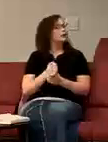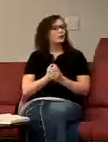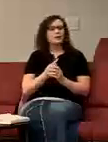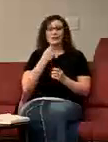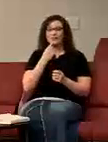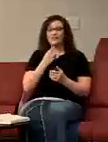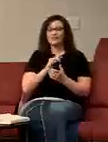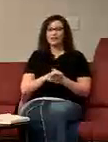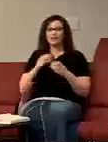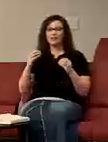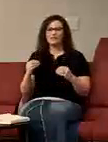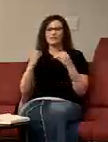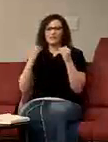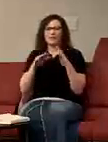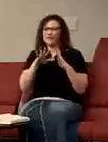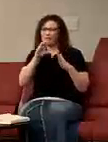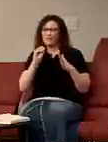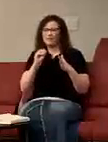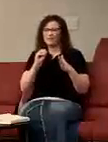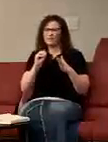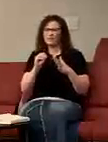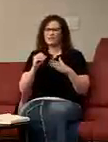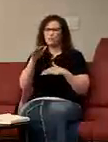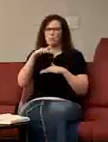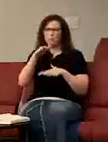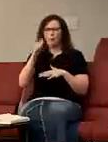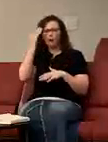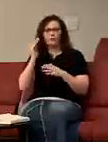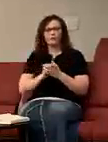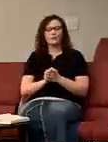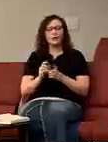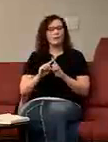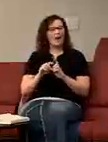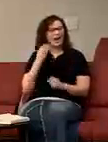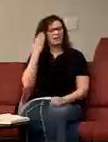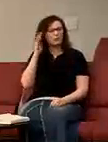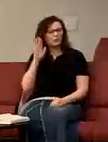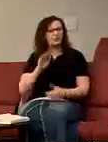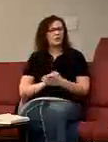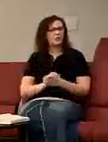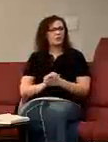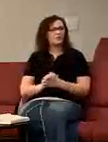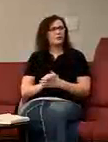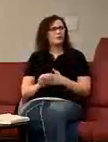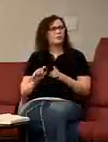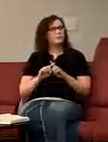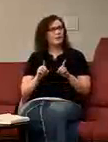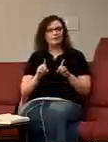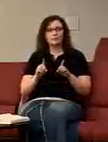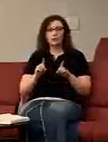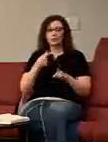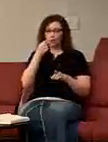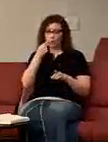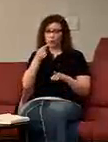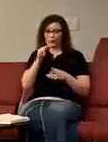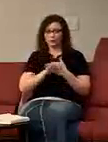ever got a chimp to do that. But they're pretty strong. But the gorillas, they're like out of the